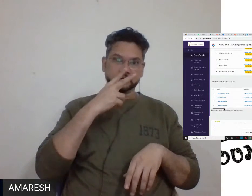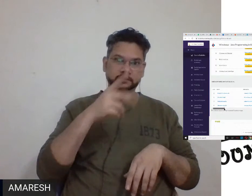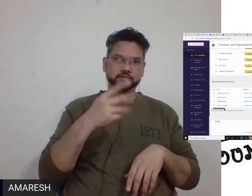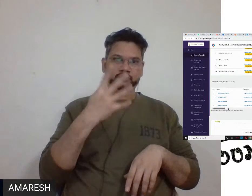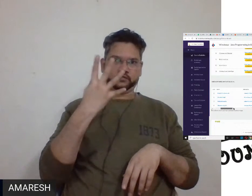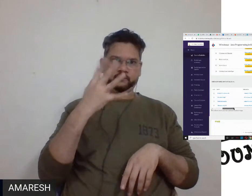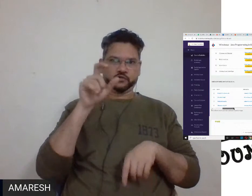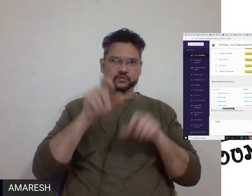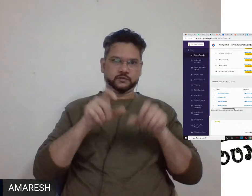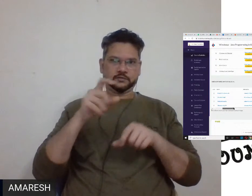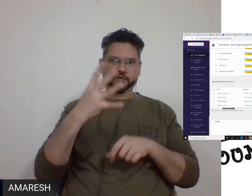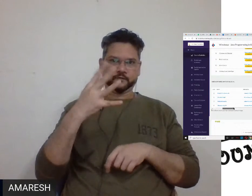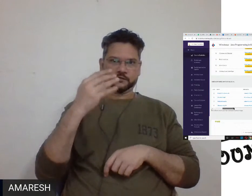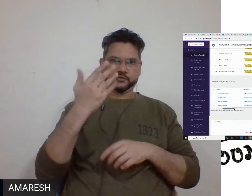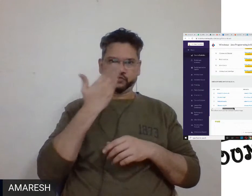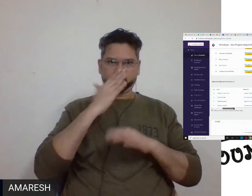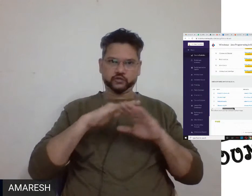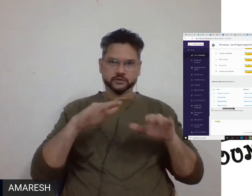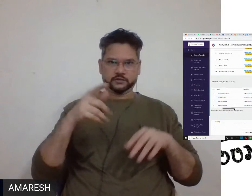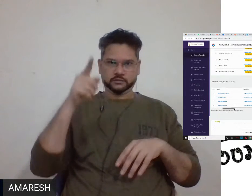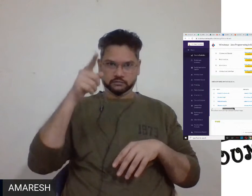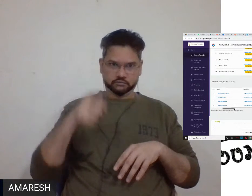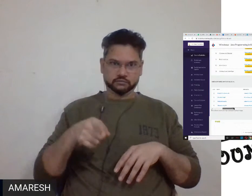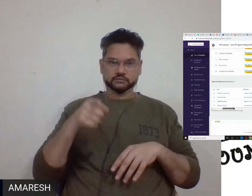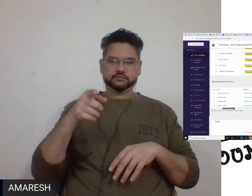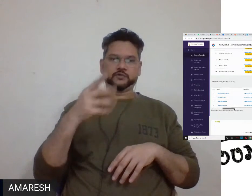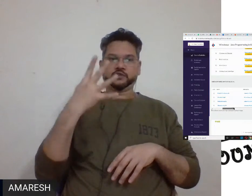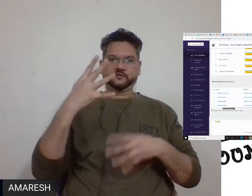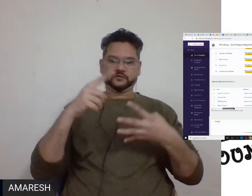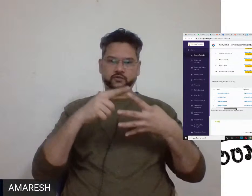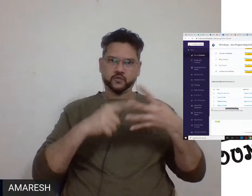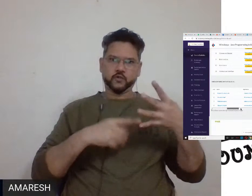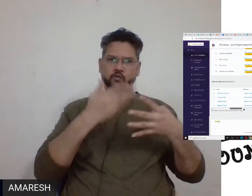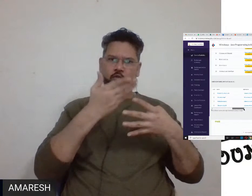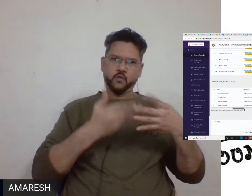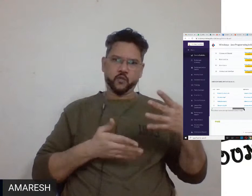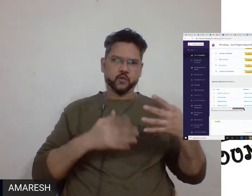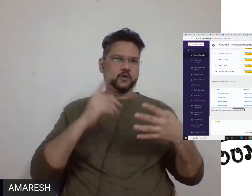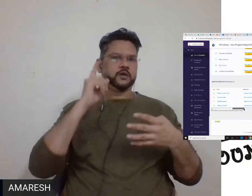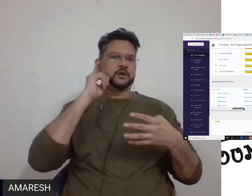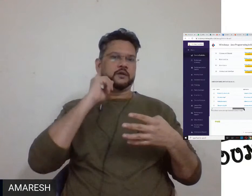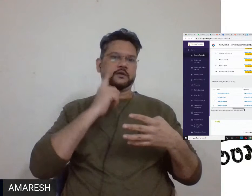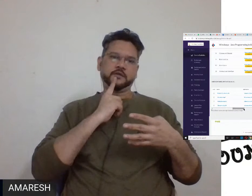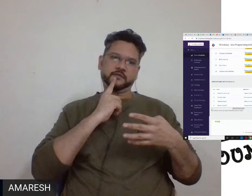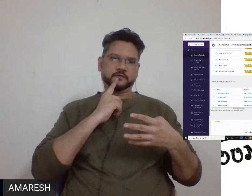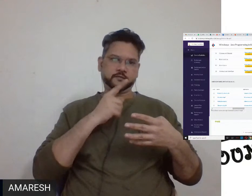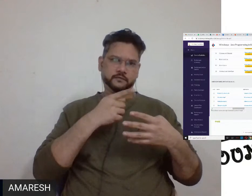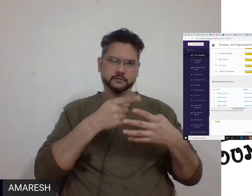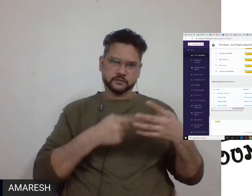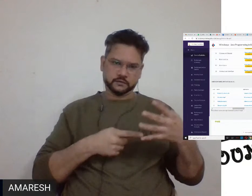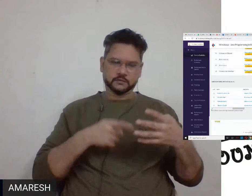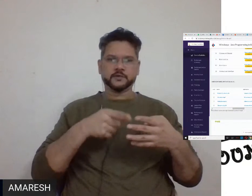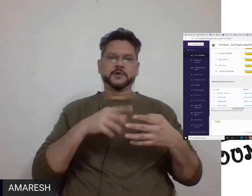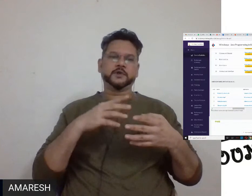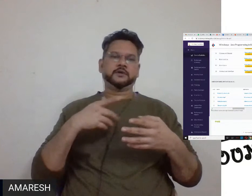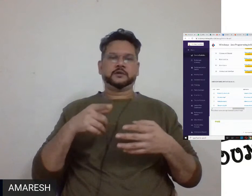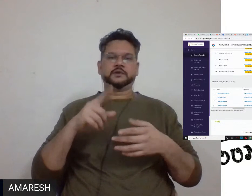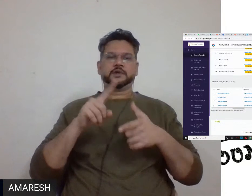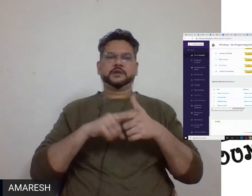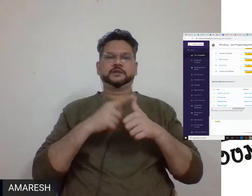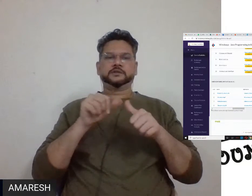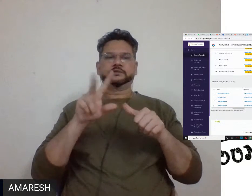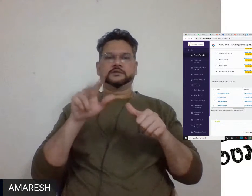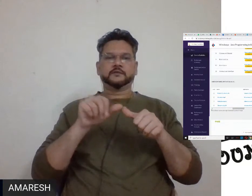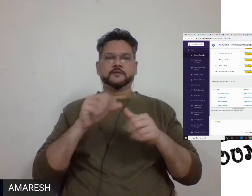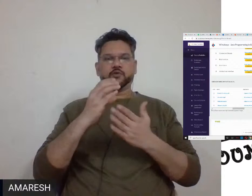with hearing impairment. They are deaf students, and they have taken this Java courses. And if you look here,